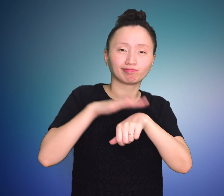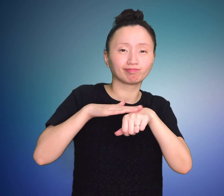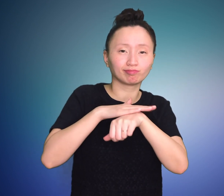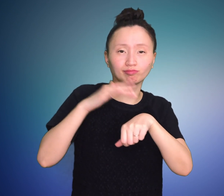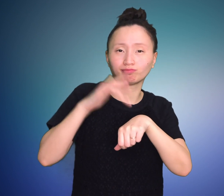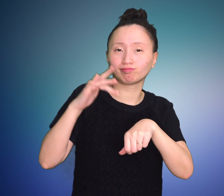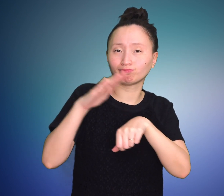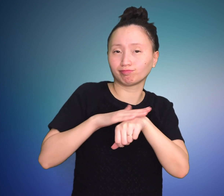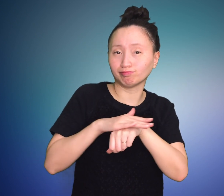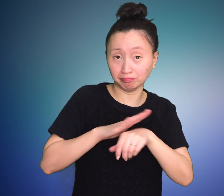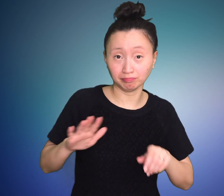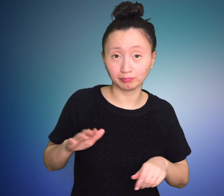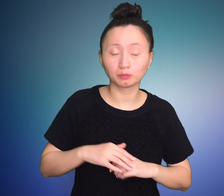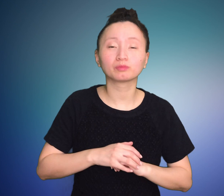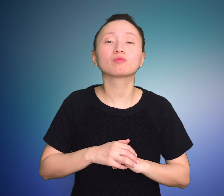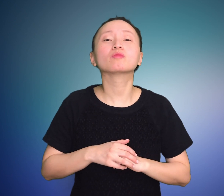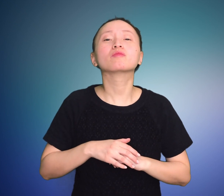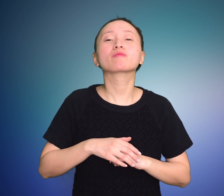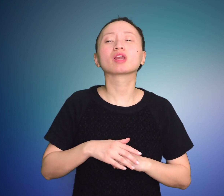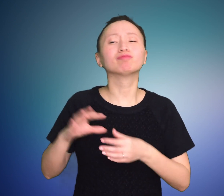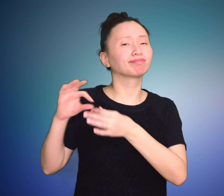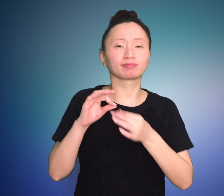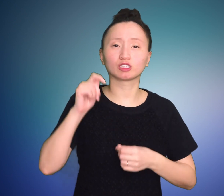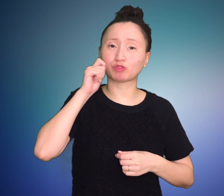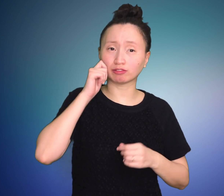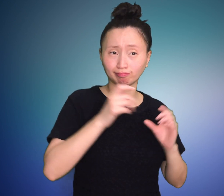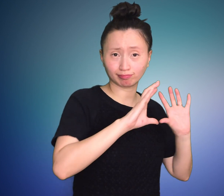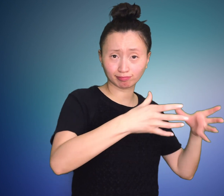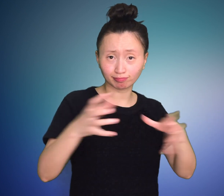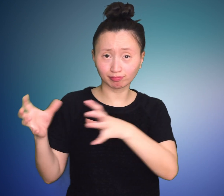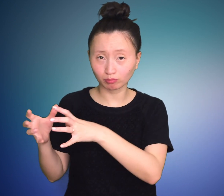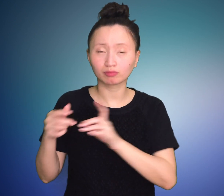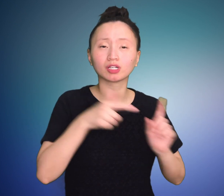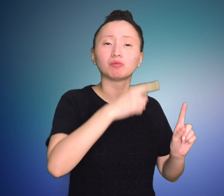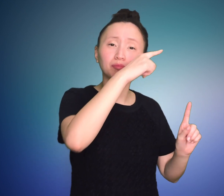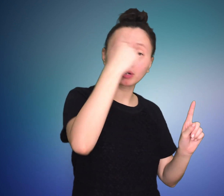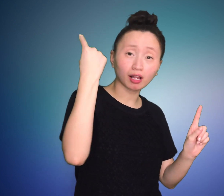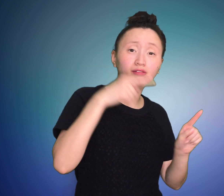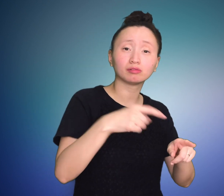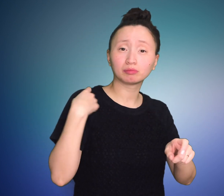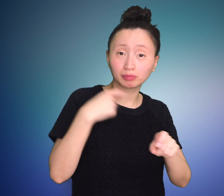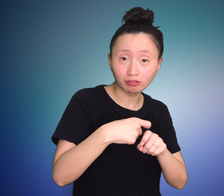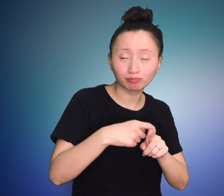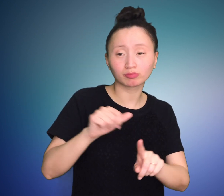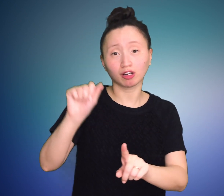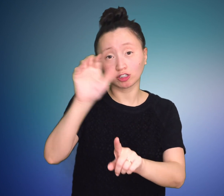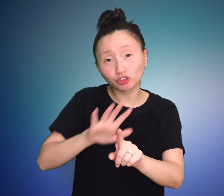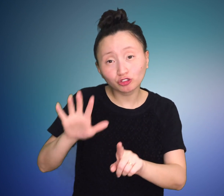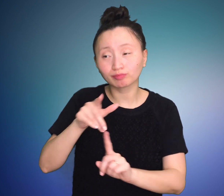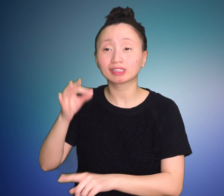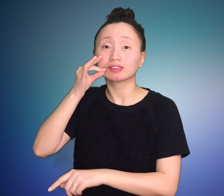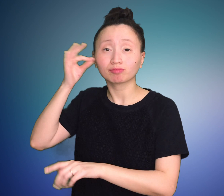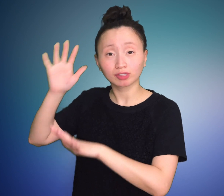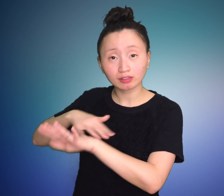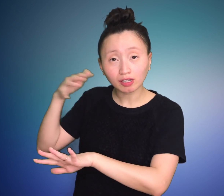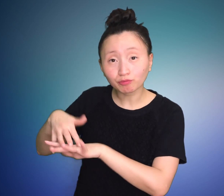on the topic. There are many different racial groups, such as Black, Latinx, Asian, Native American, and